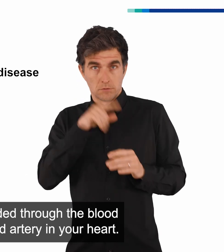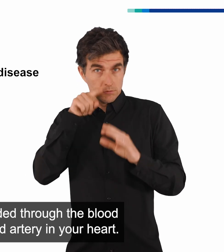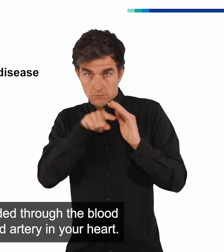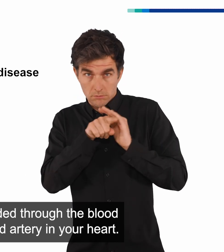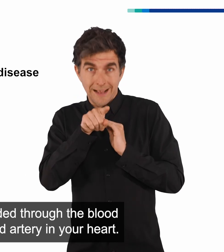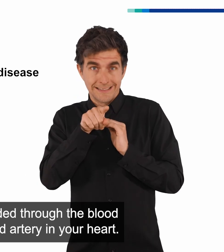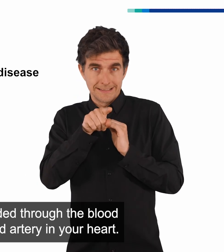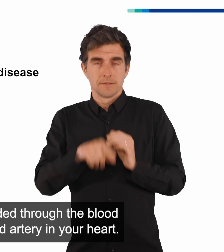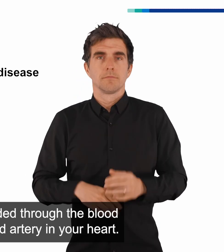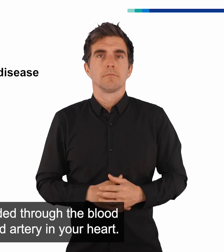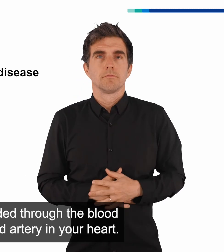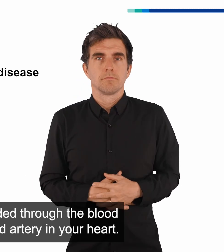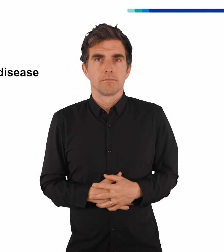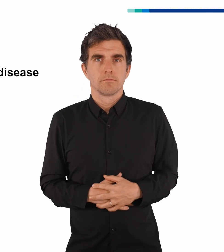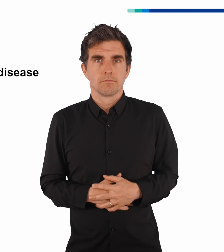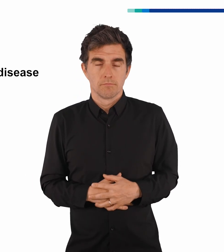smoothly.